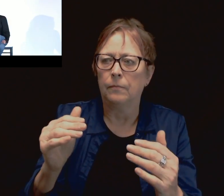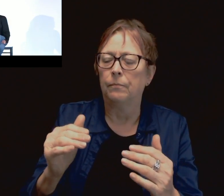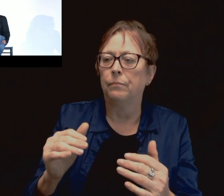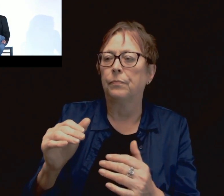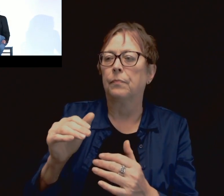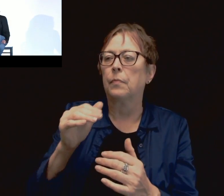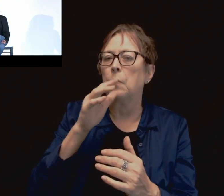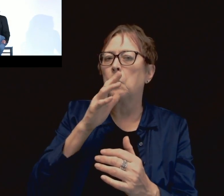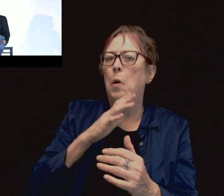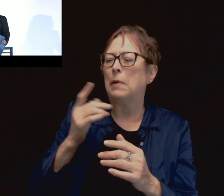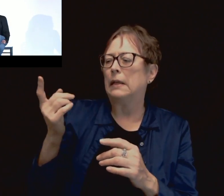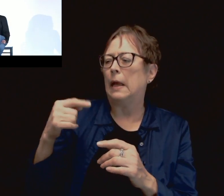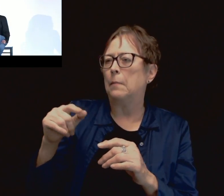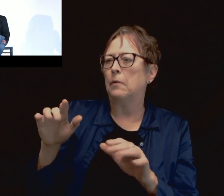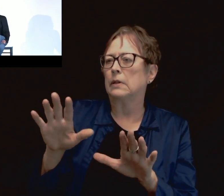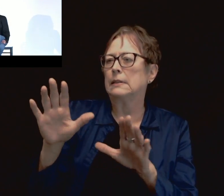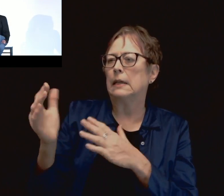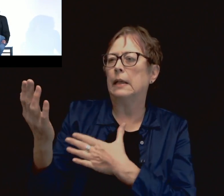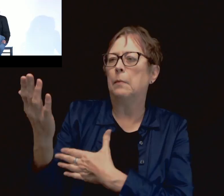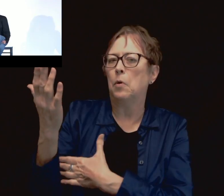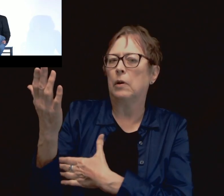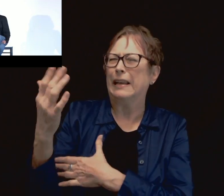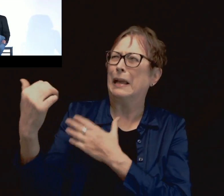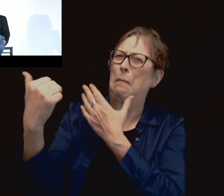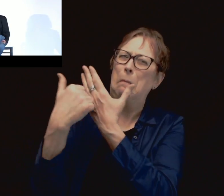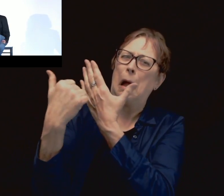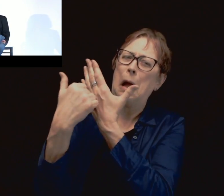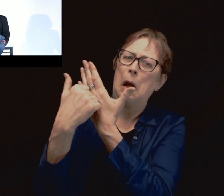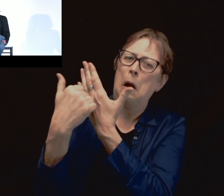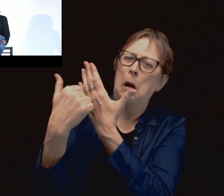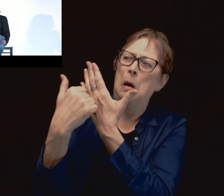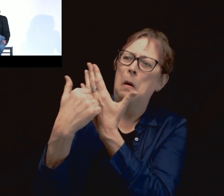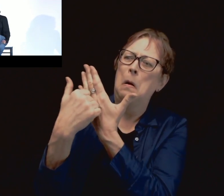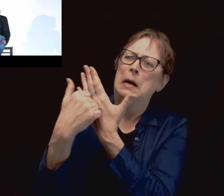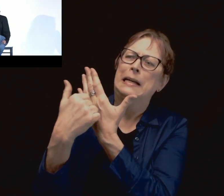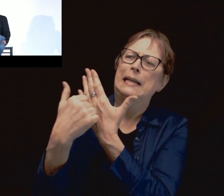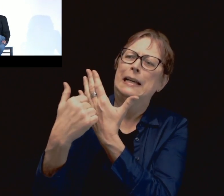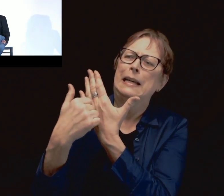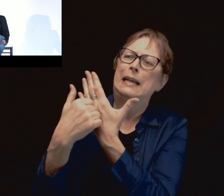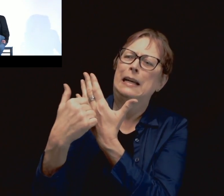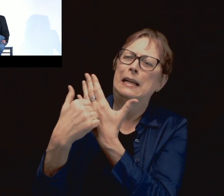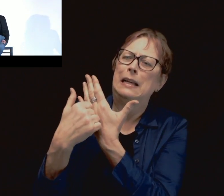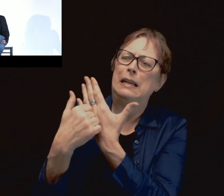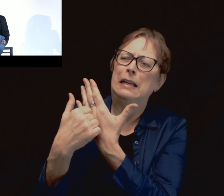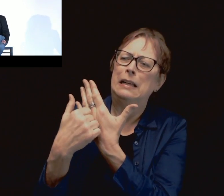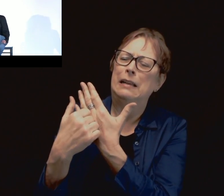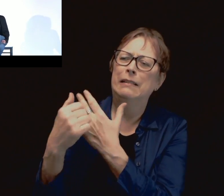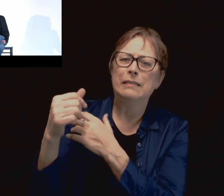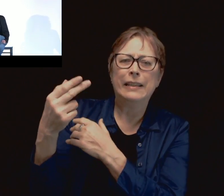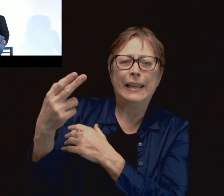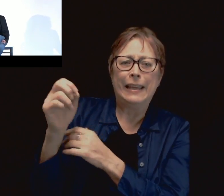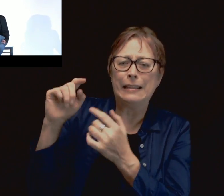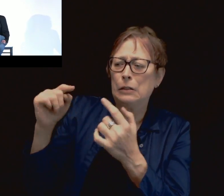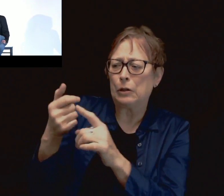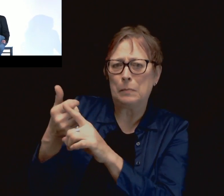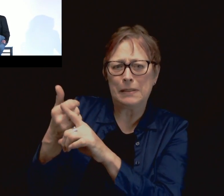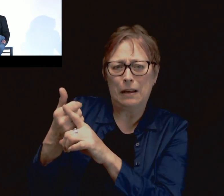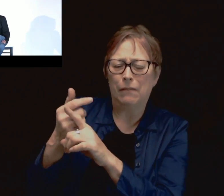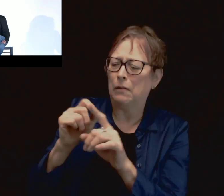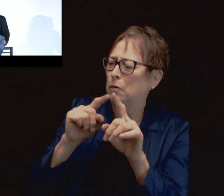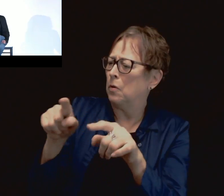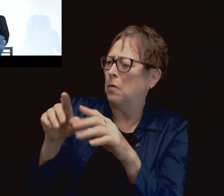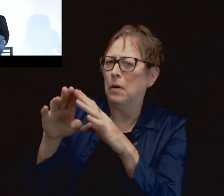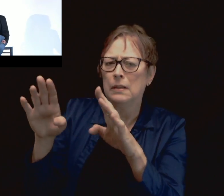She came over one morning, it was a Sunday morning, and she pounded on the door and she said, Rob's hurt himself. We have to go over to his house. We've